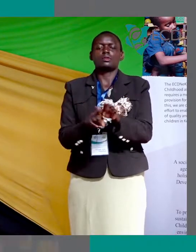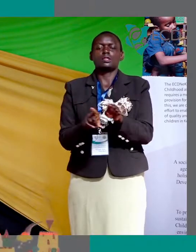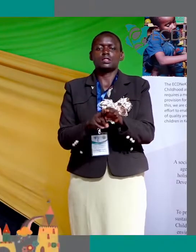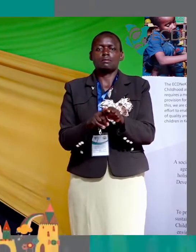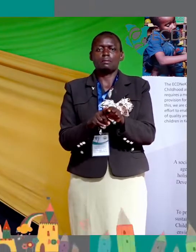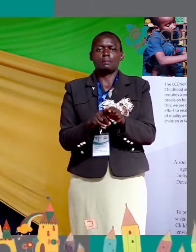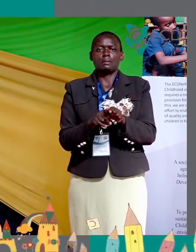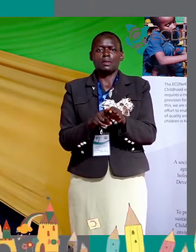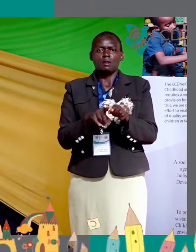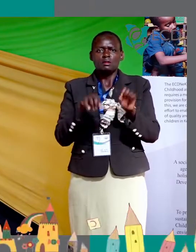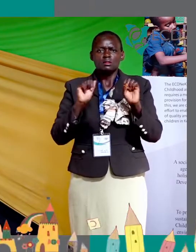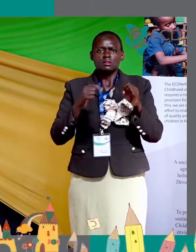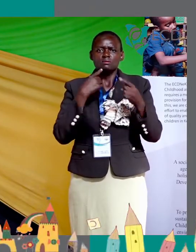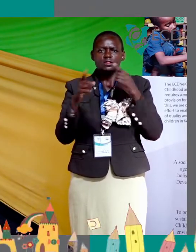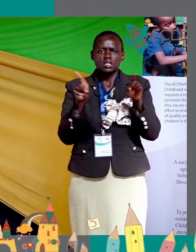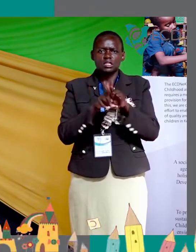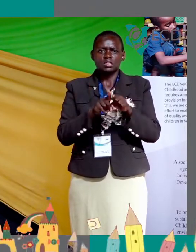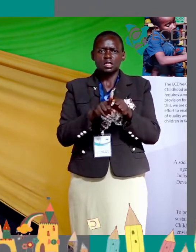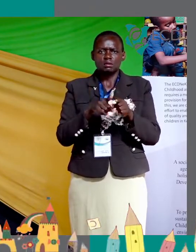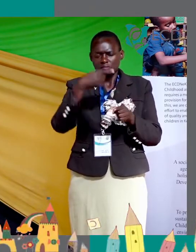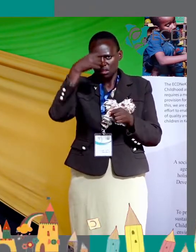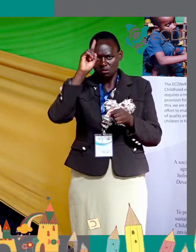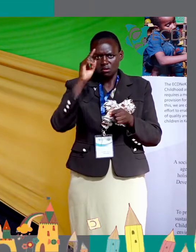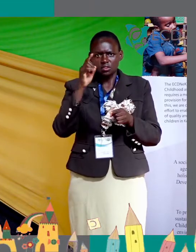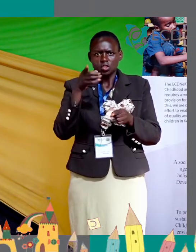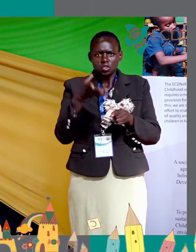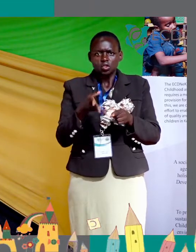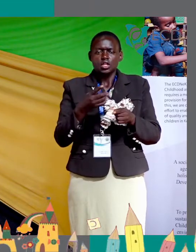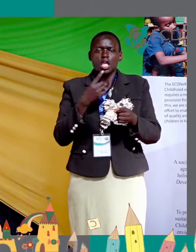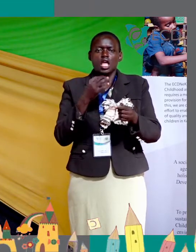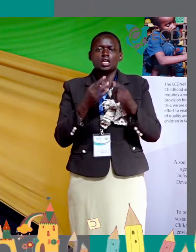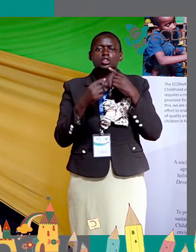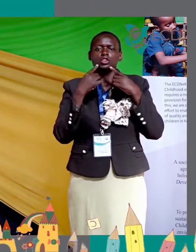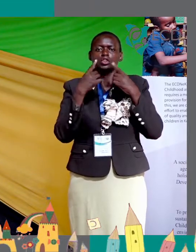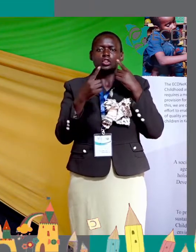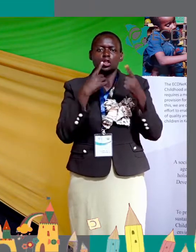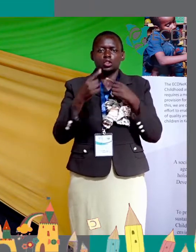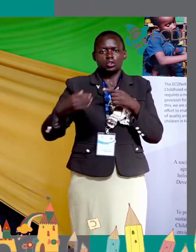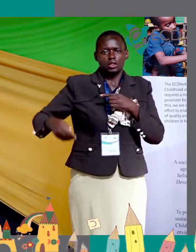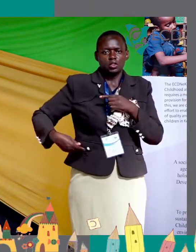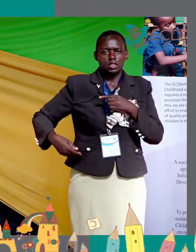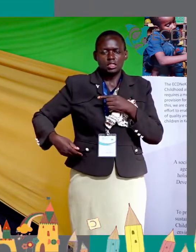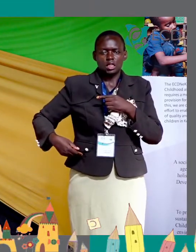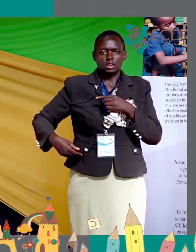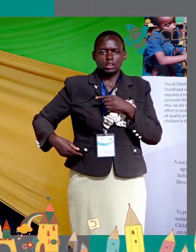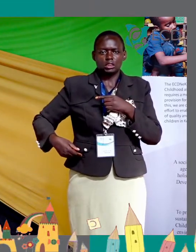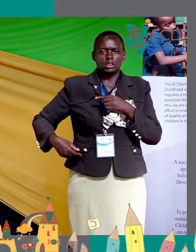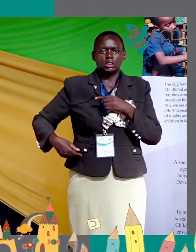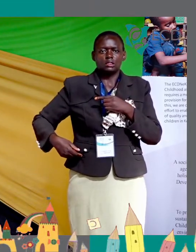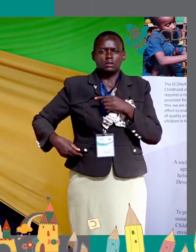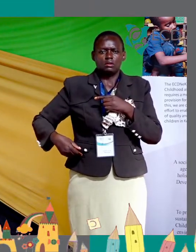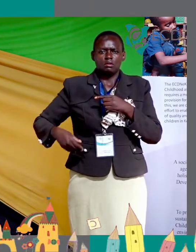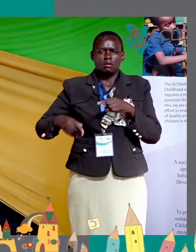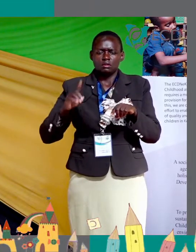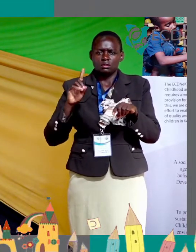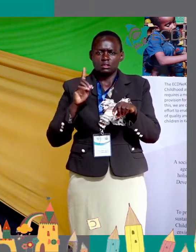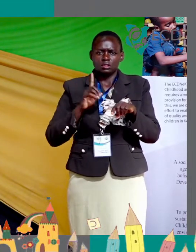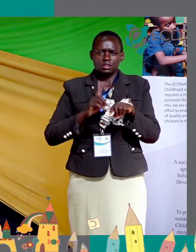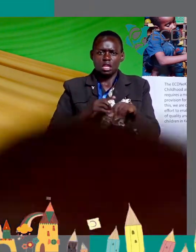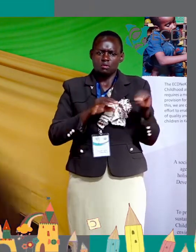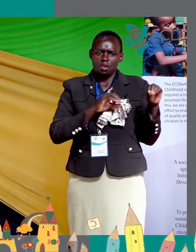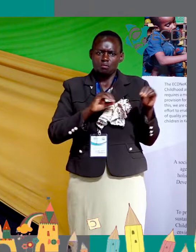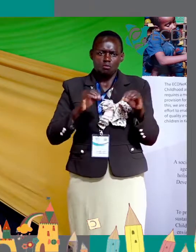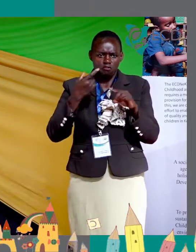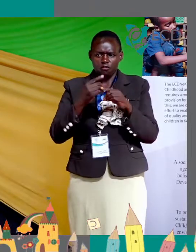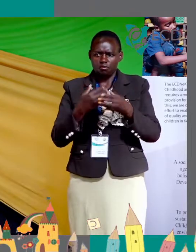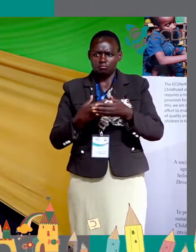this again because today, if you talk to adolescents, and I talk to adolescents a lot, when they move from childhood